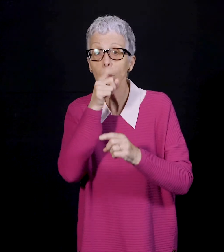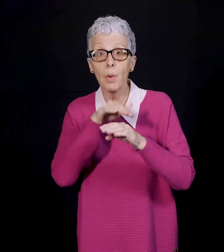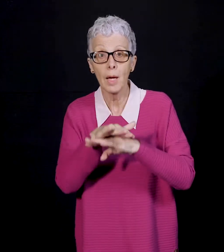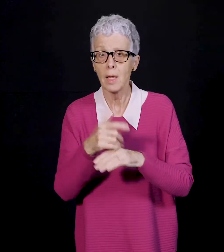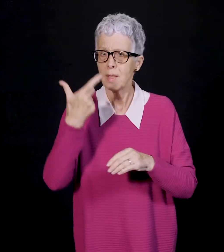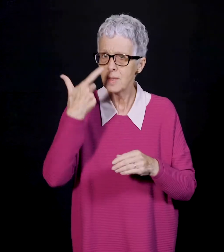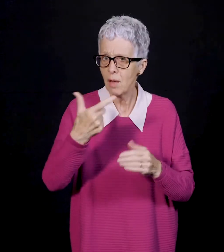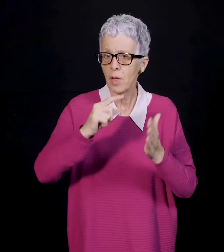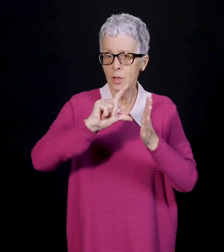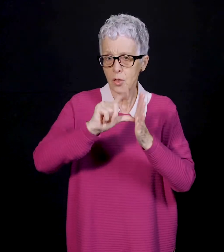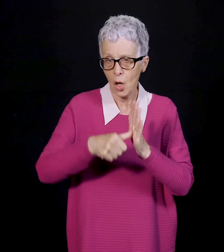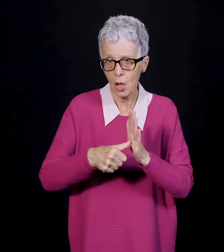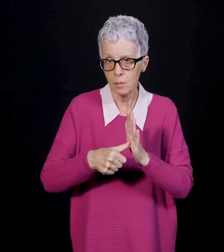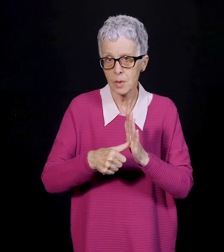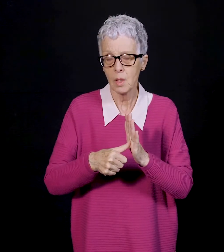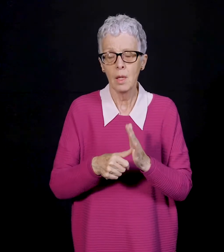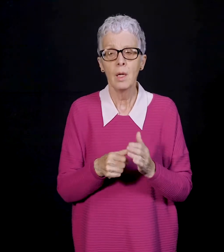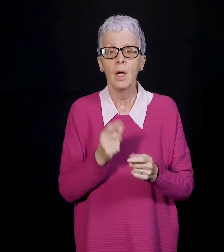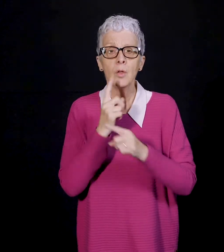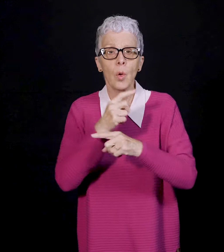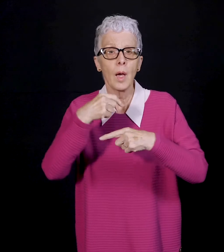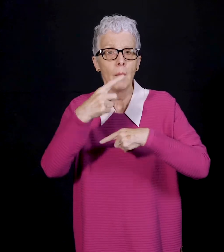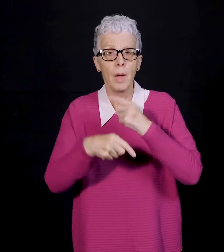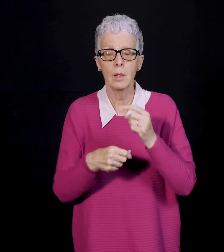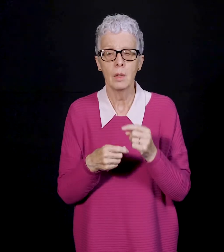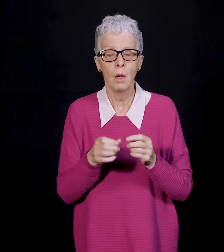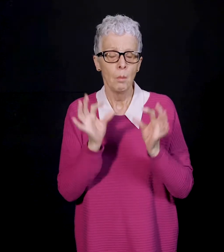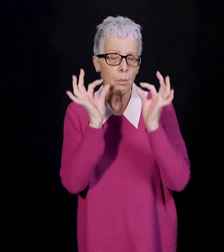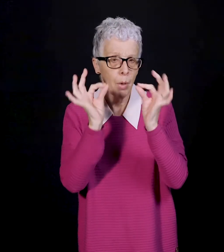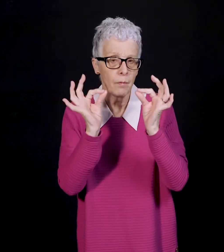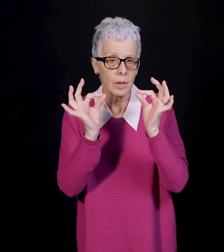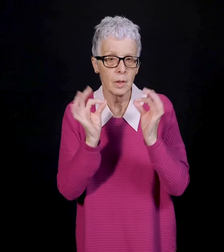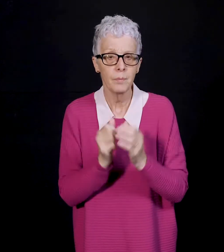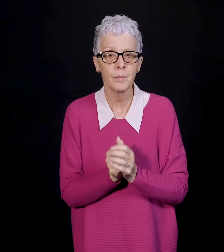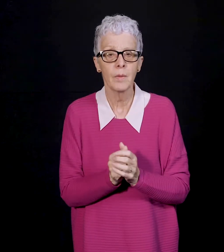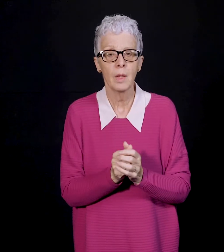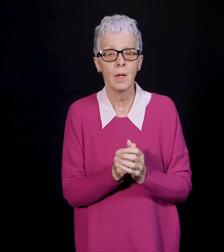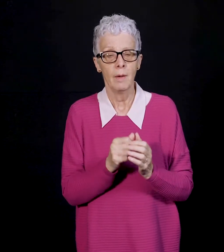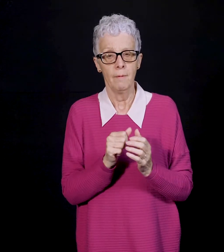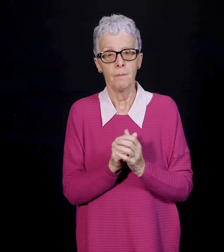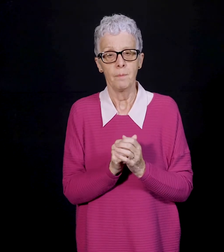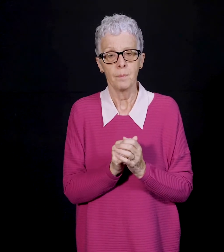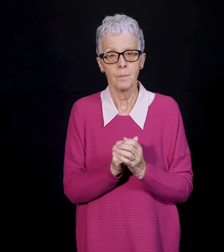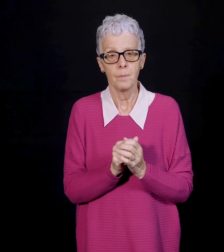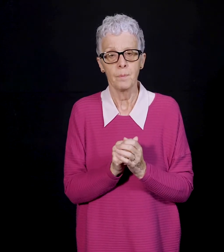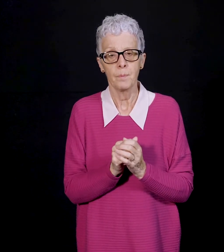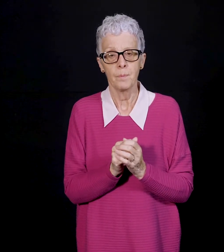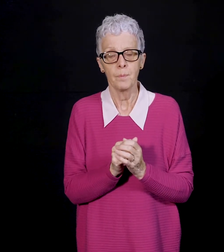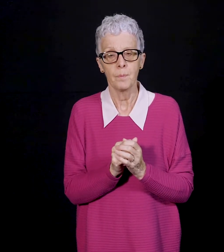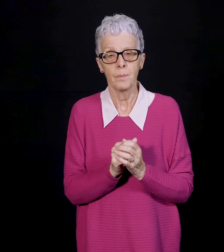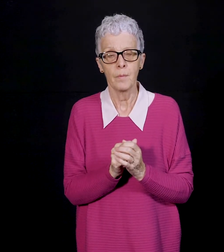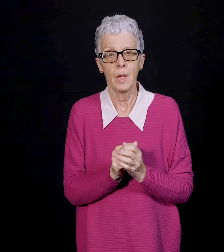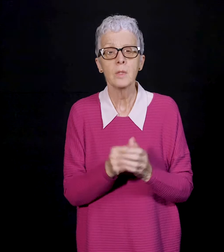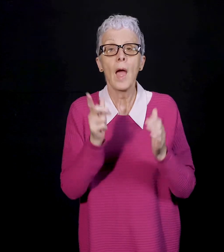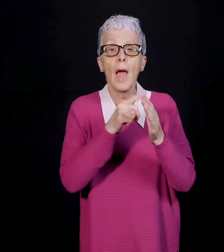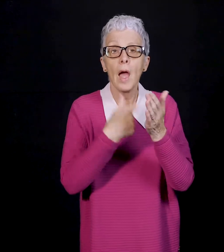And it speaks of perfection. It speaks of completeness. And here he was taking the blood on behalf of the sins of